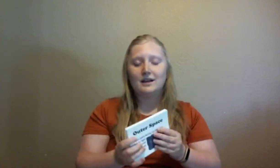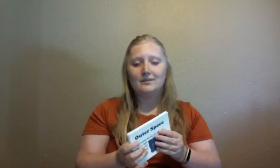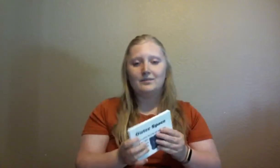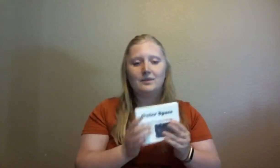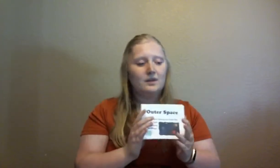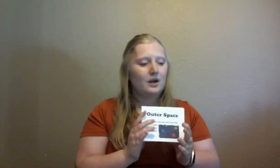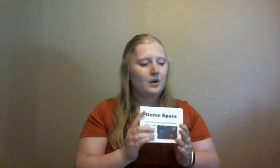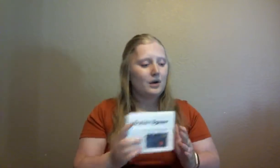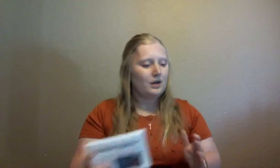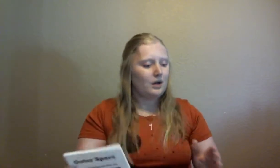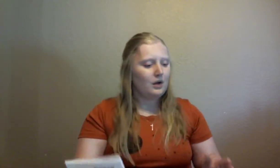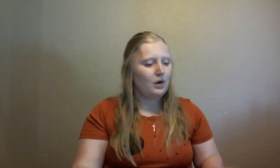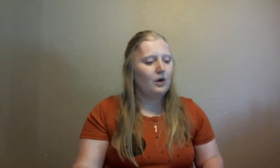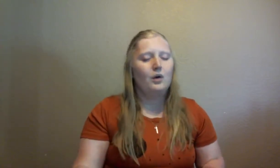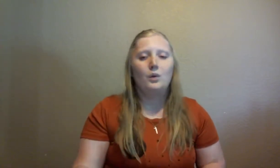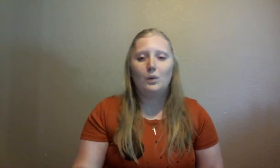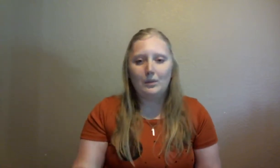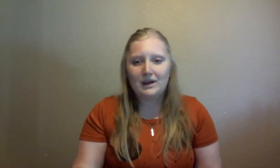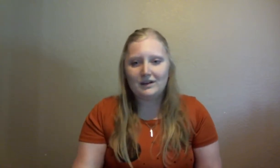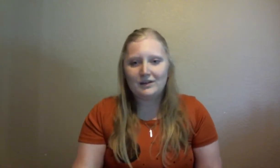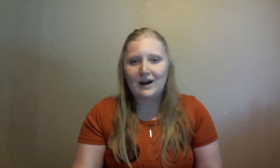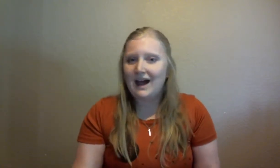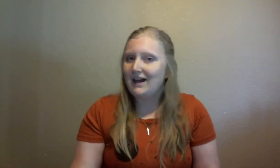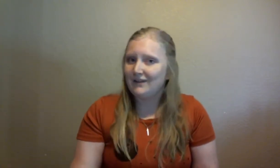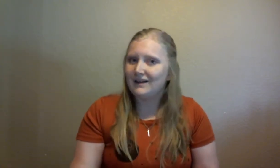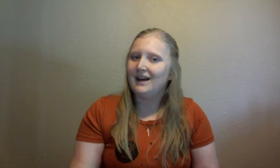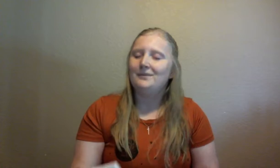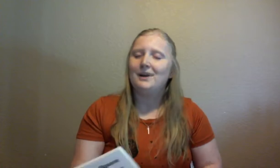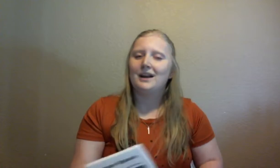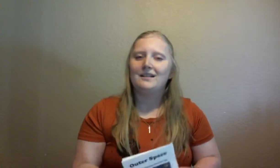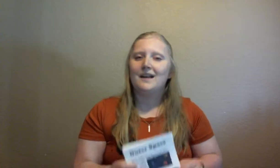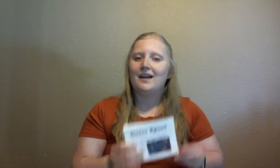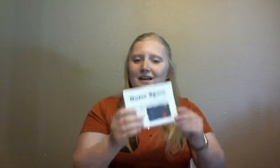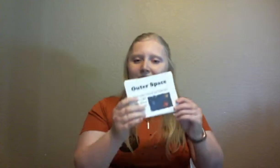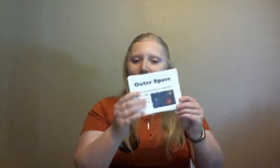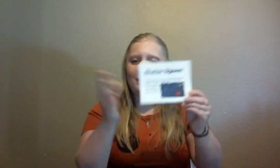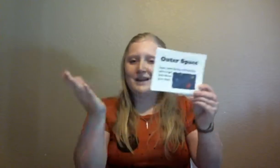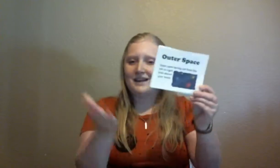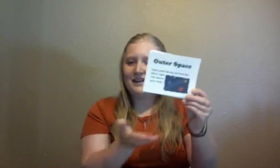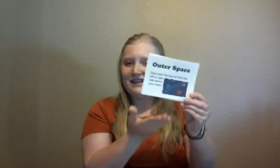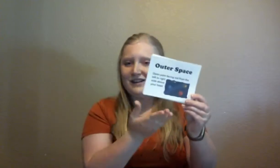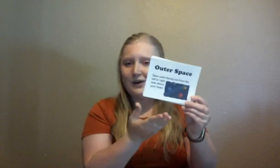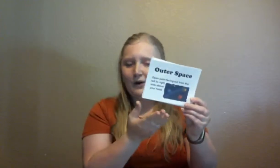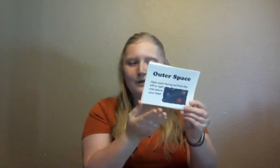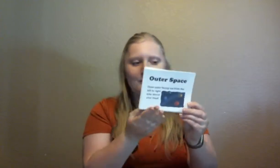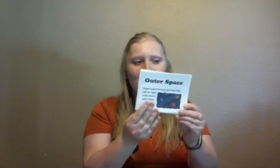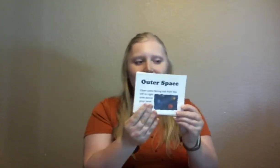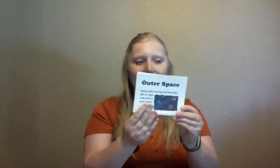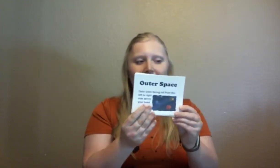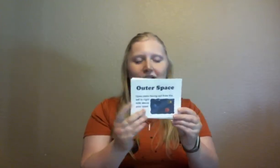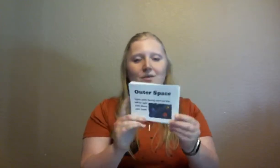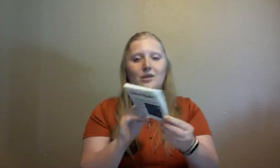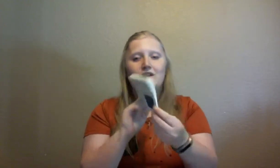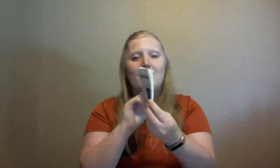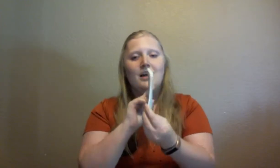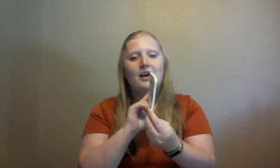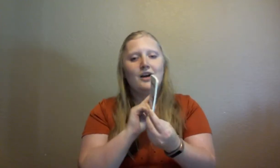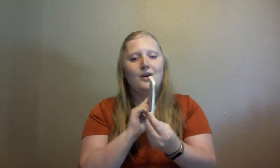started. So what we do every time for ASL is we go over flashcards, which